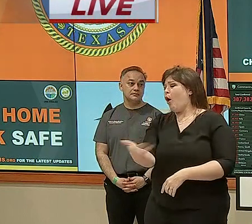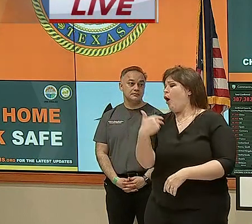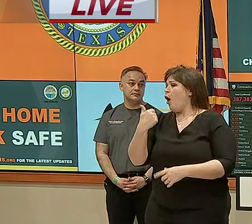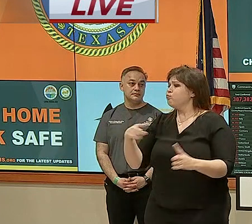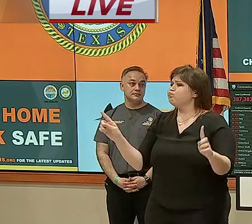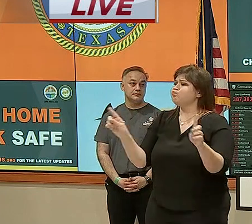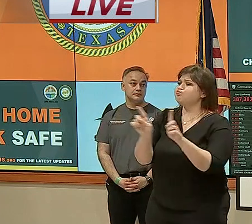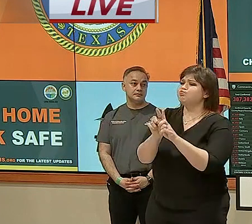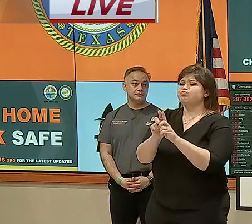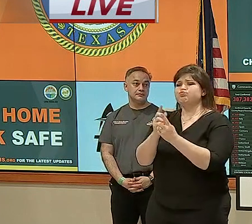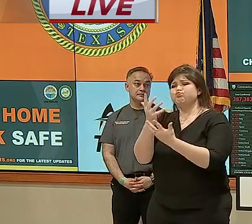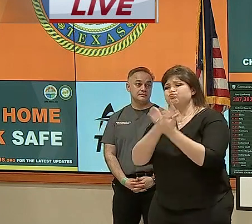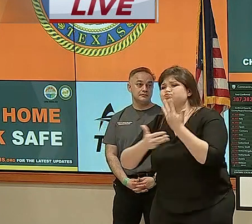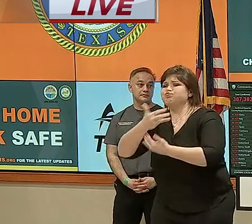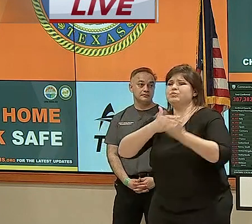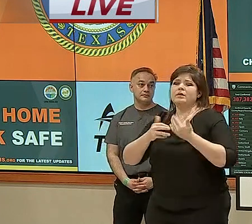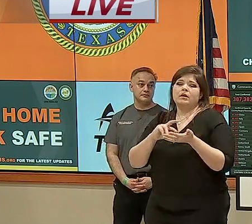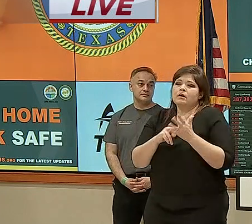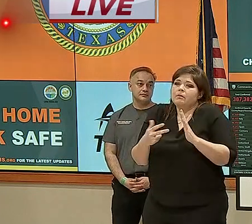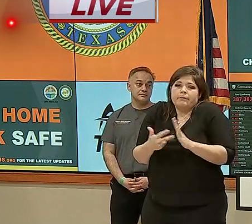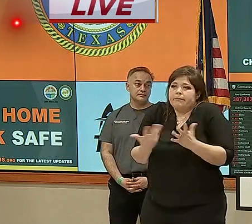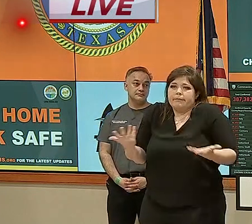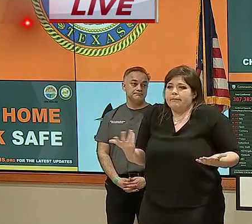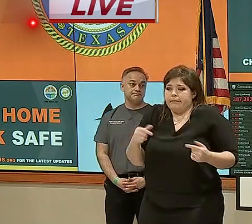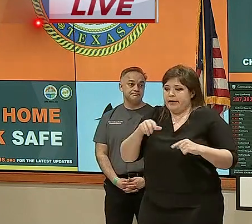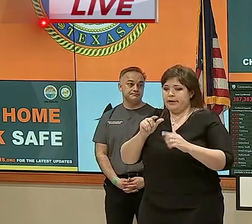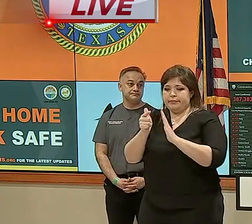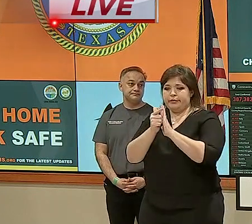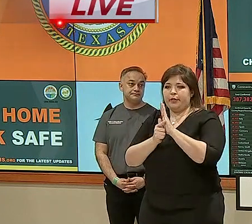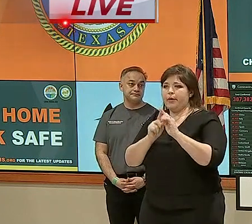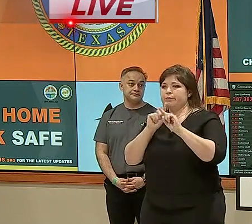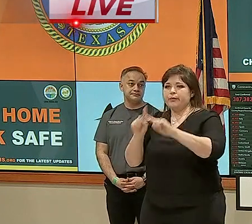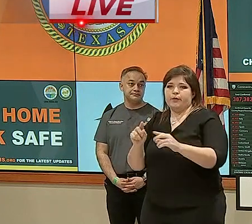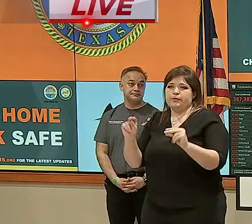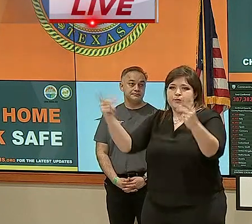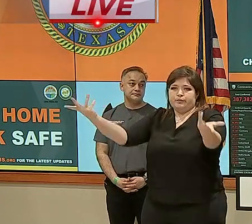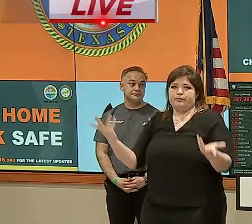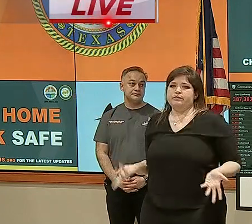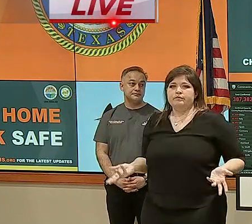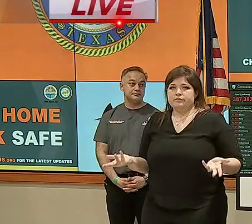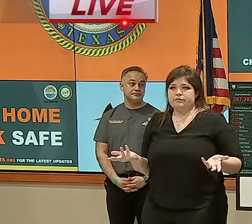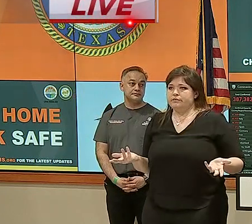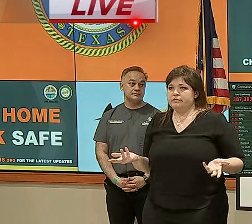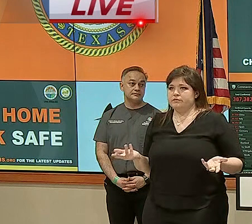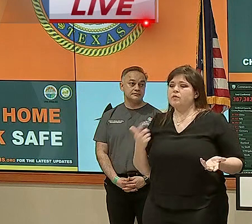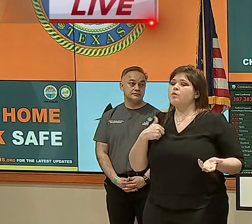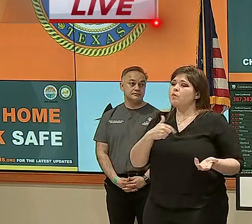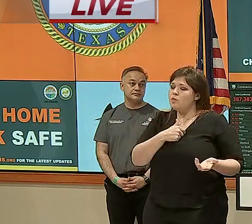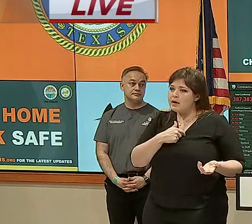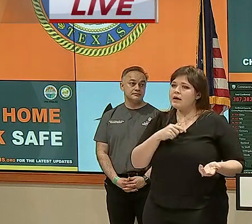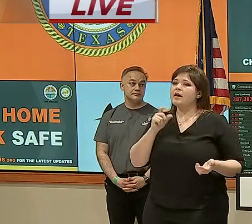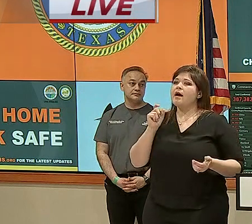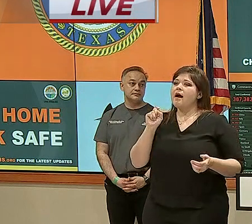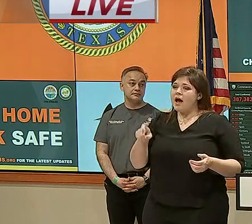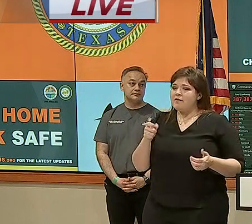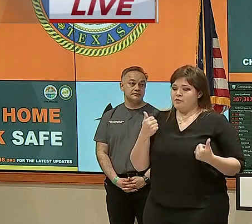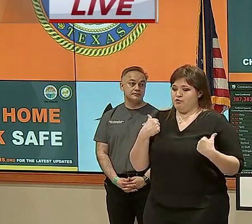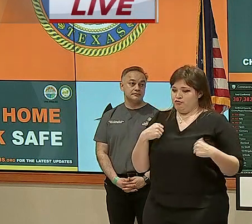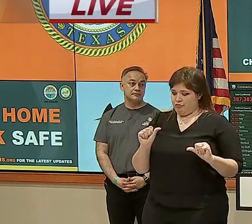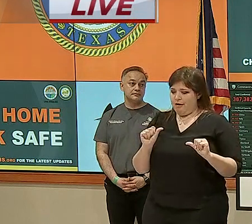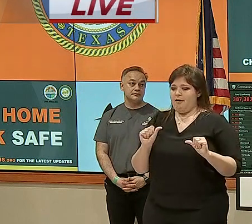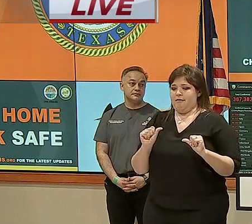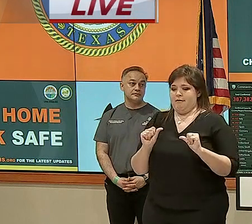interests. We are both trying, all of us are trying to be flexible and recognize the social dynamics and the